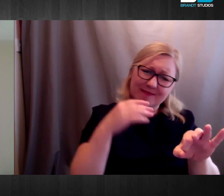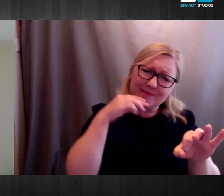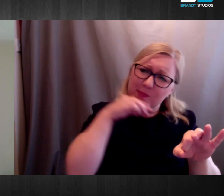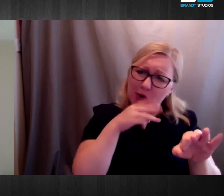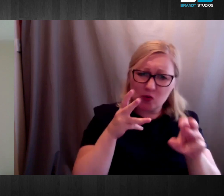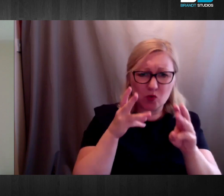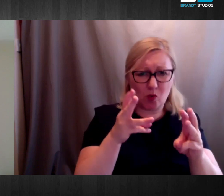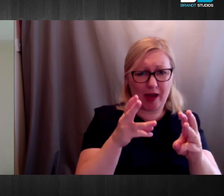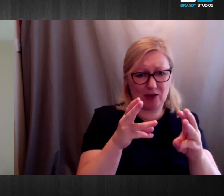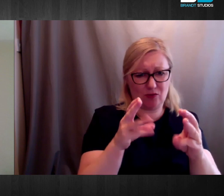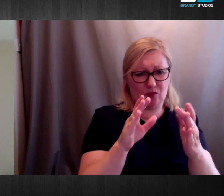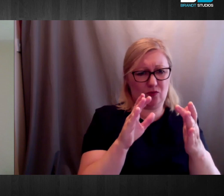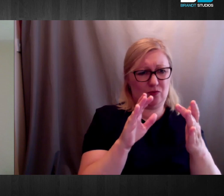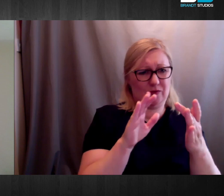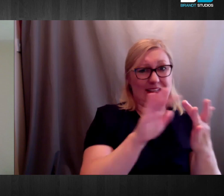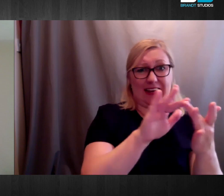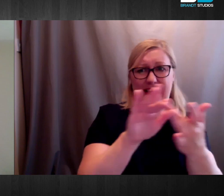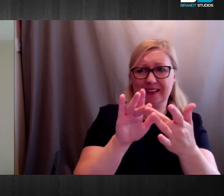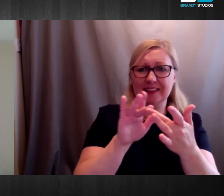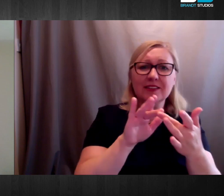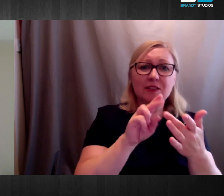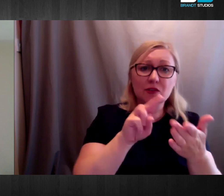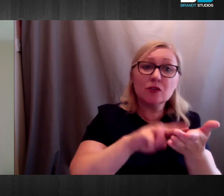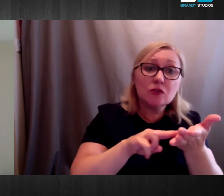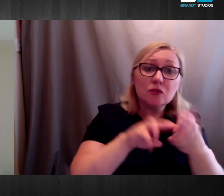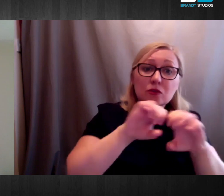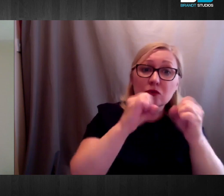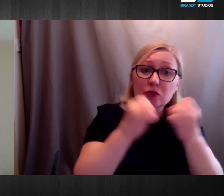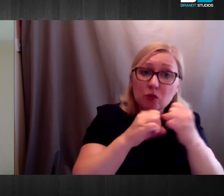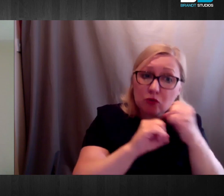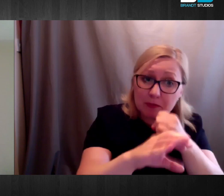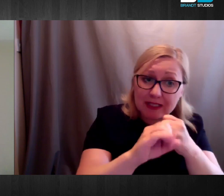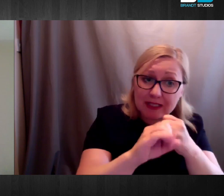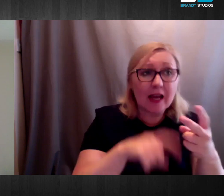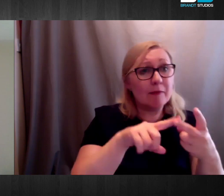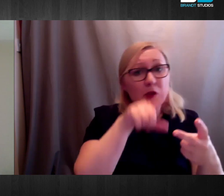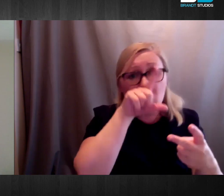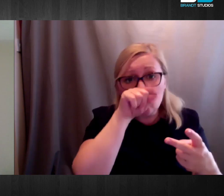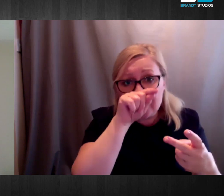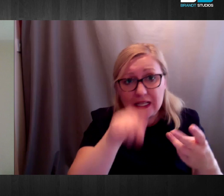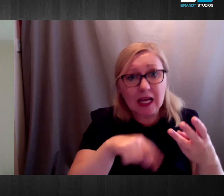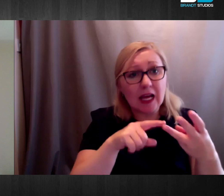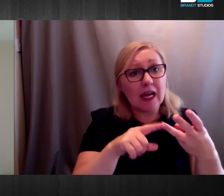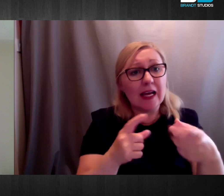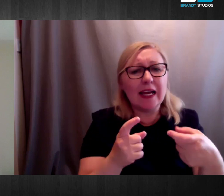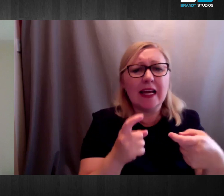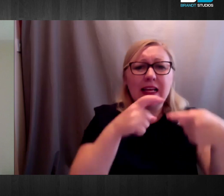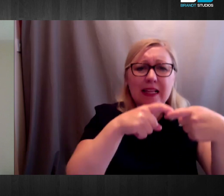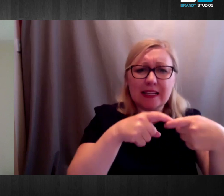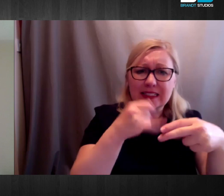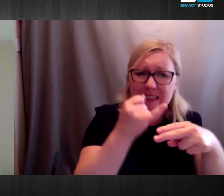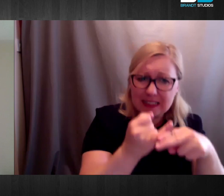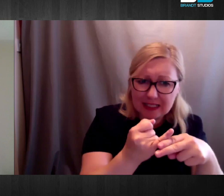media, using forums like Twitter or LinkedIn to connect with people. Or if you're brave enough to